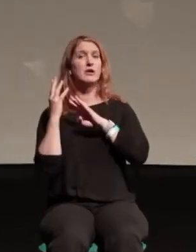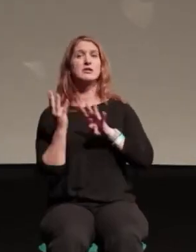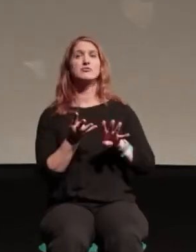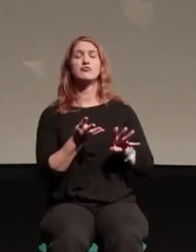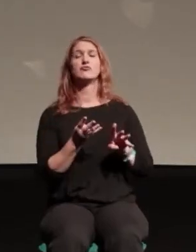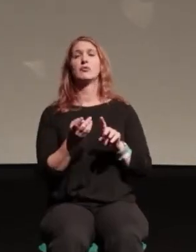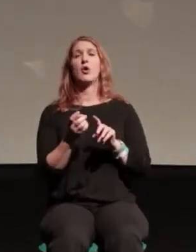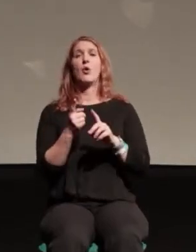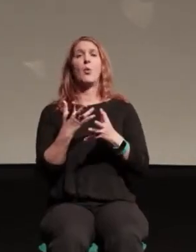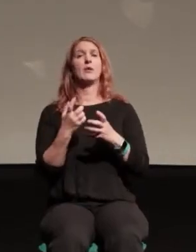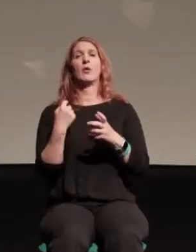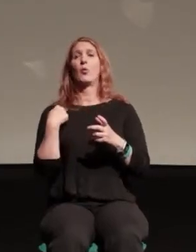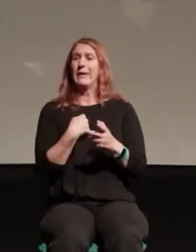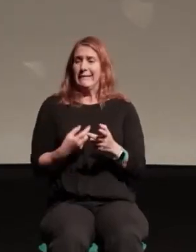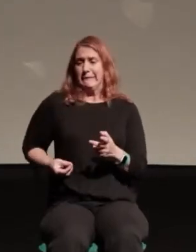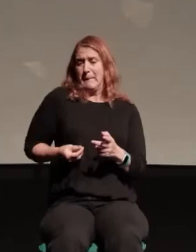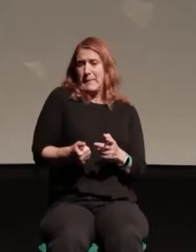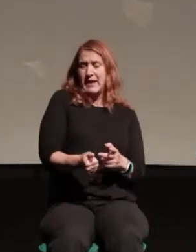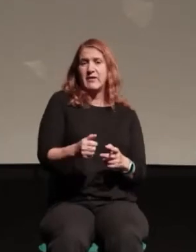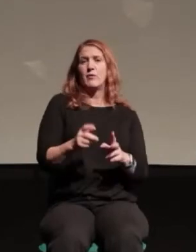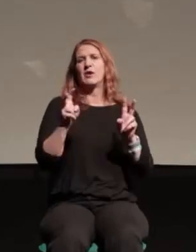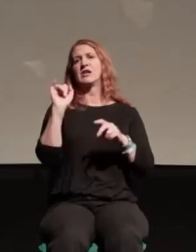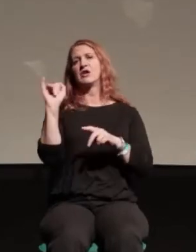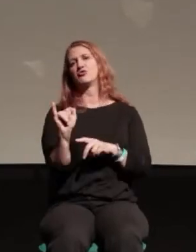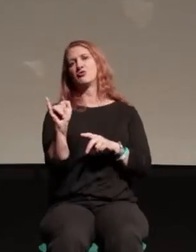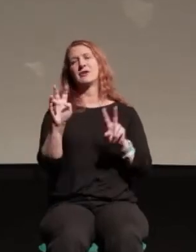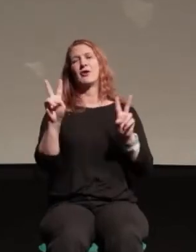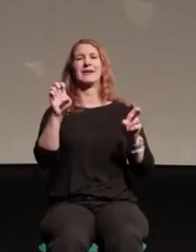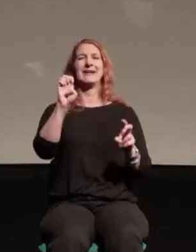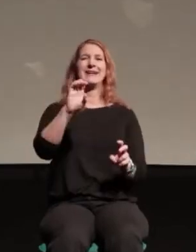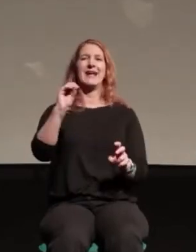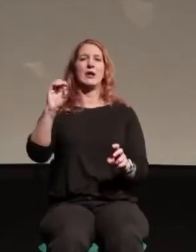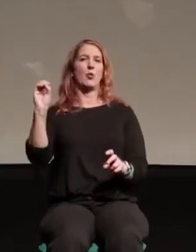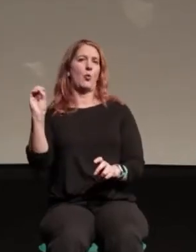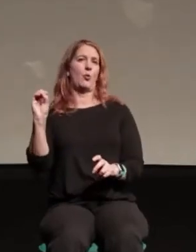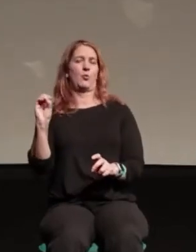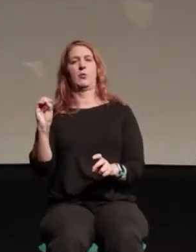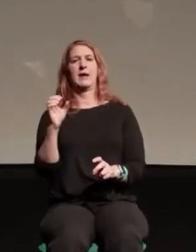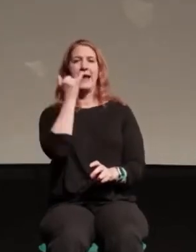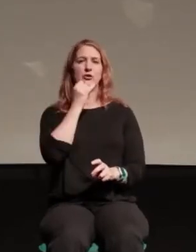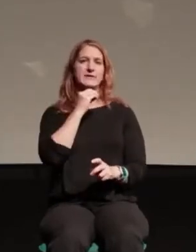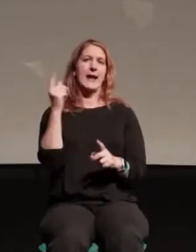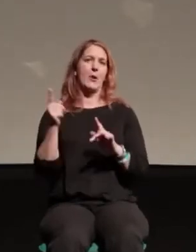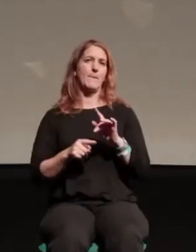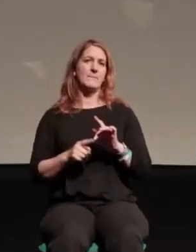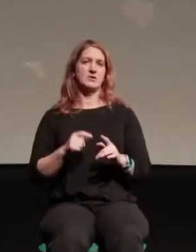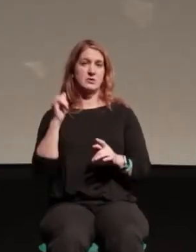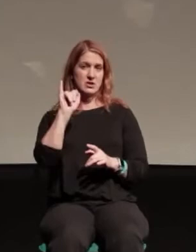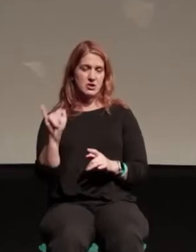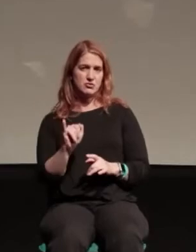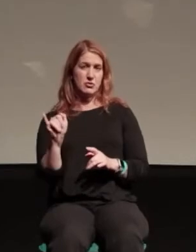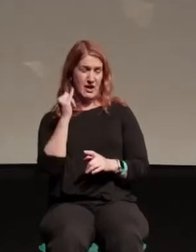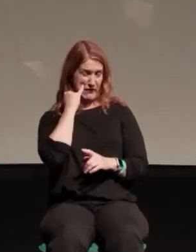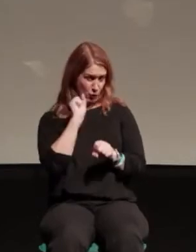the expense of E&O insurance. If you are working with a local